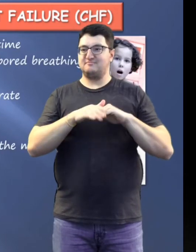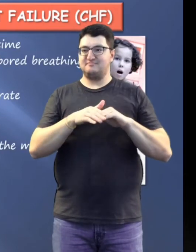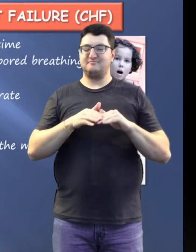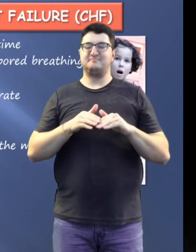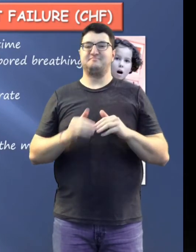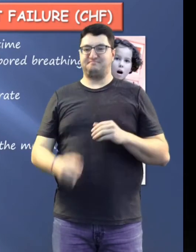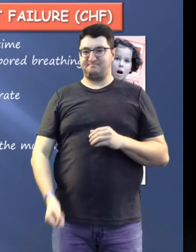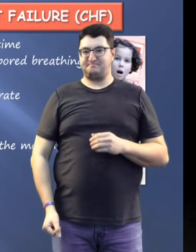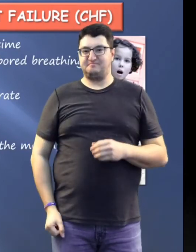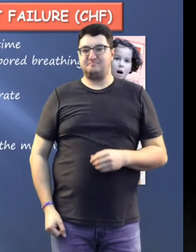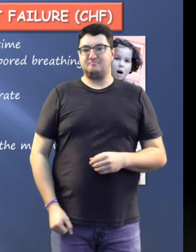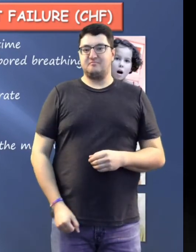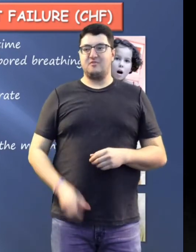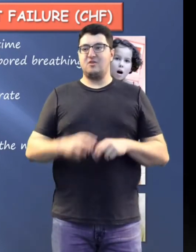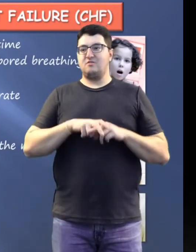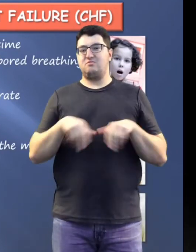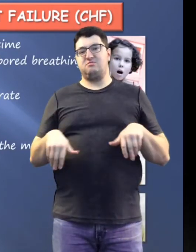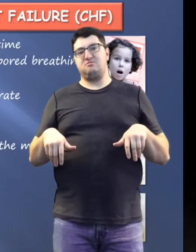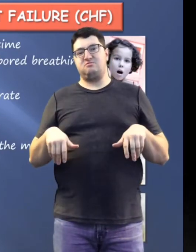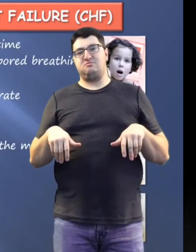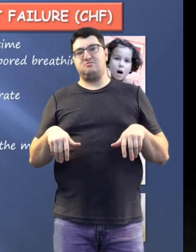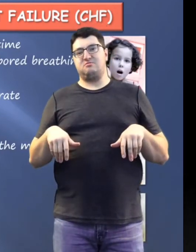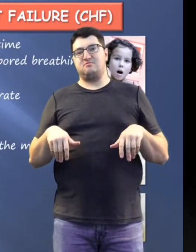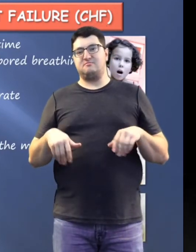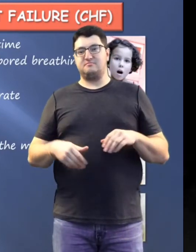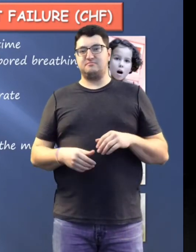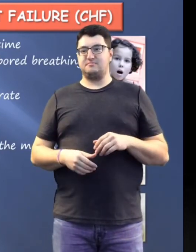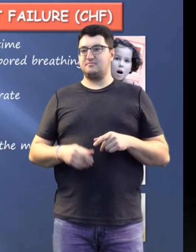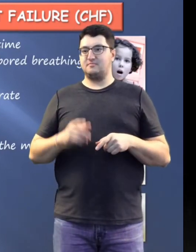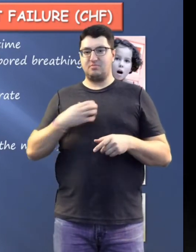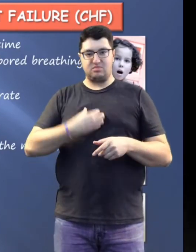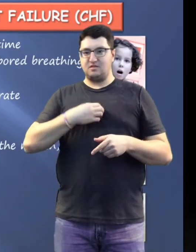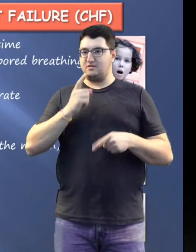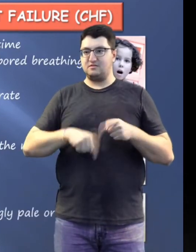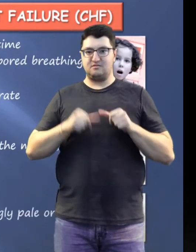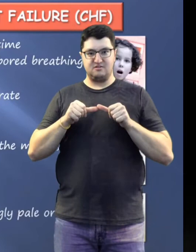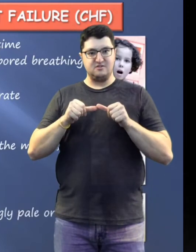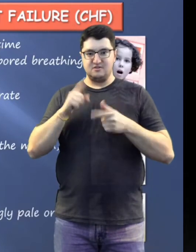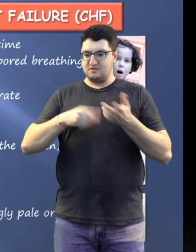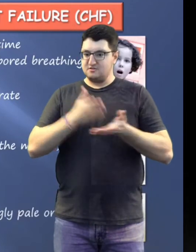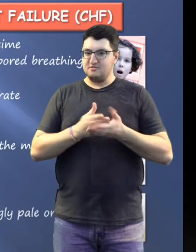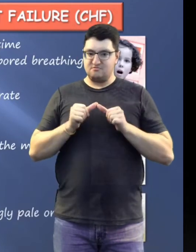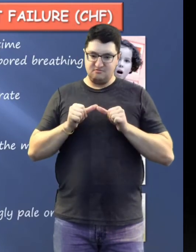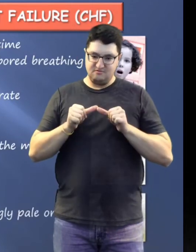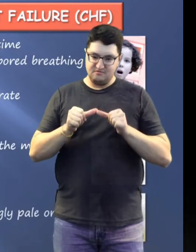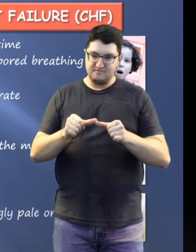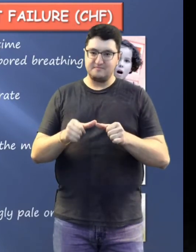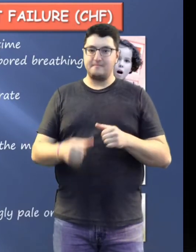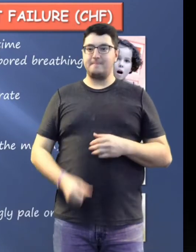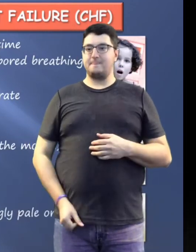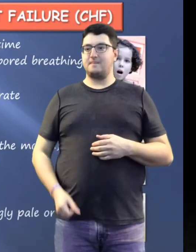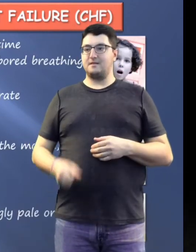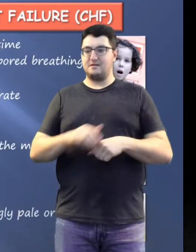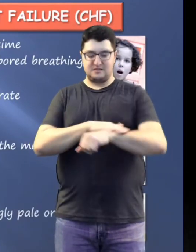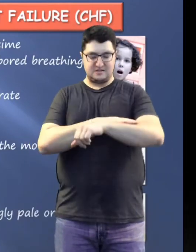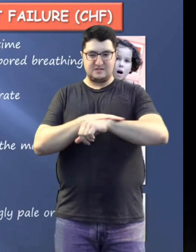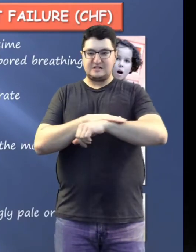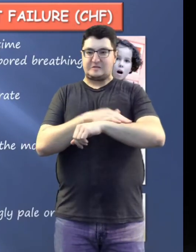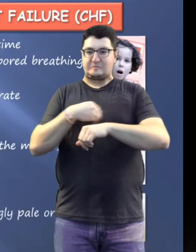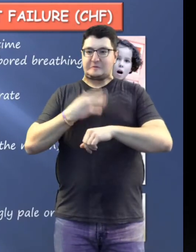listlessness, cannot stop coughing, skin becoming increasingly pale or blue, and suddenly